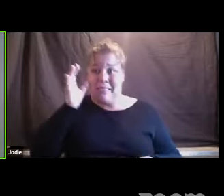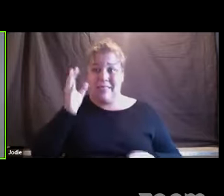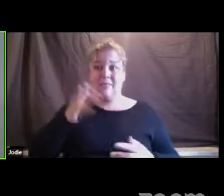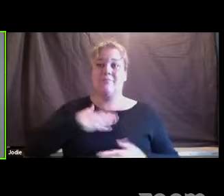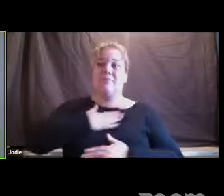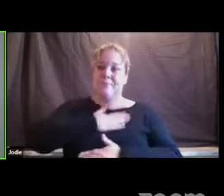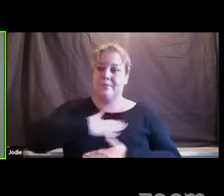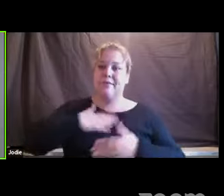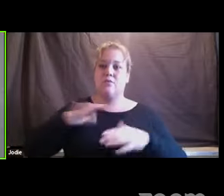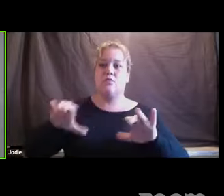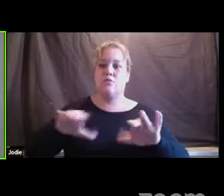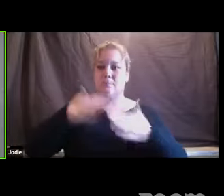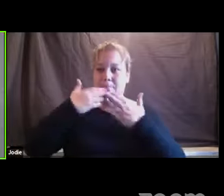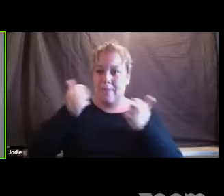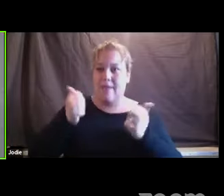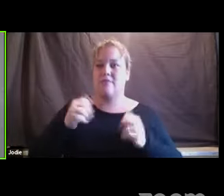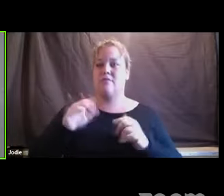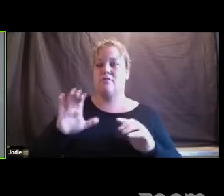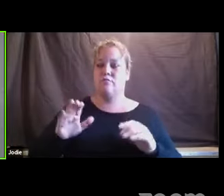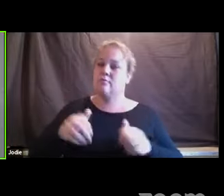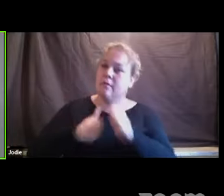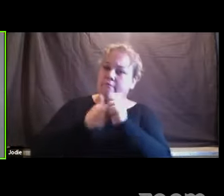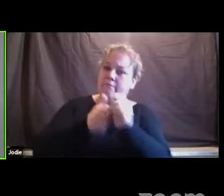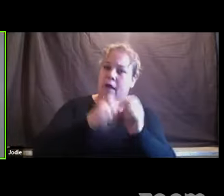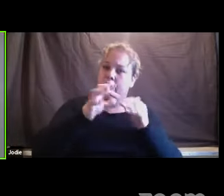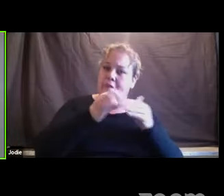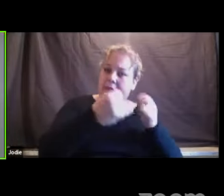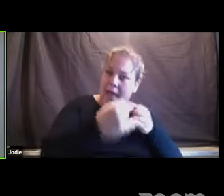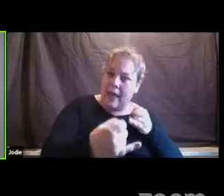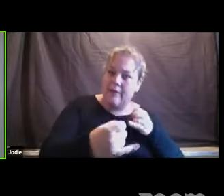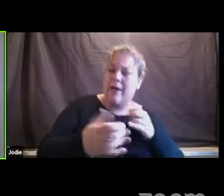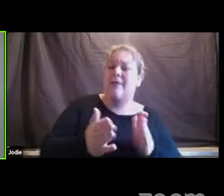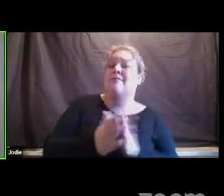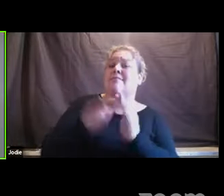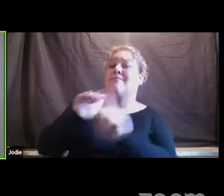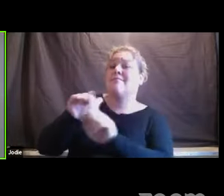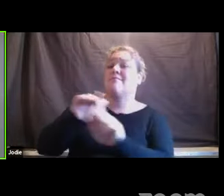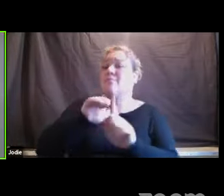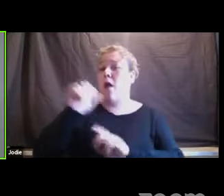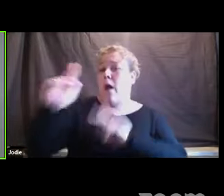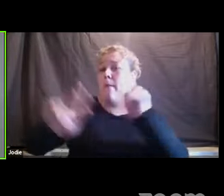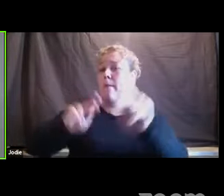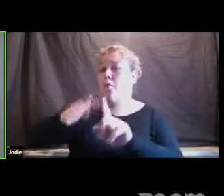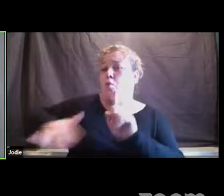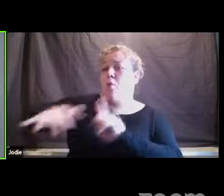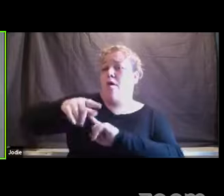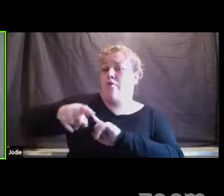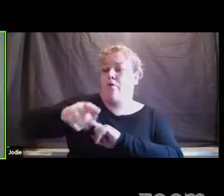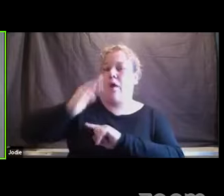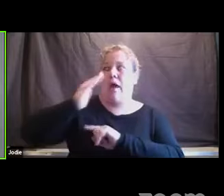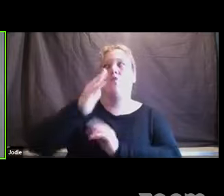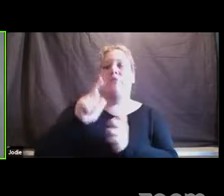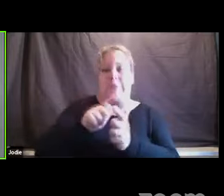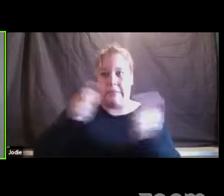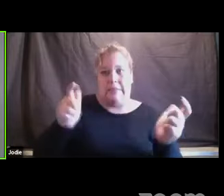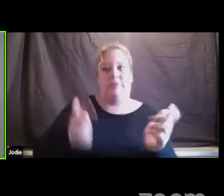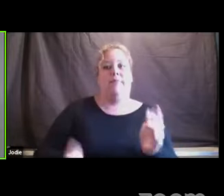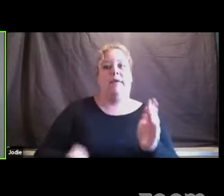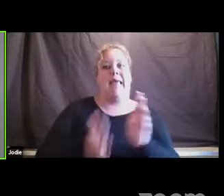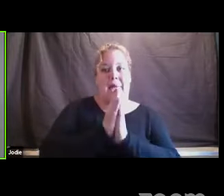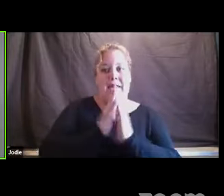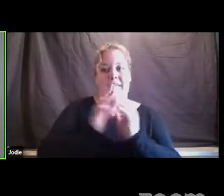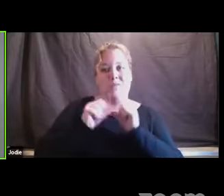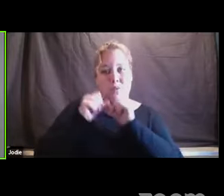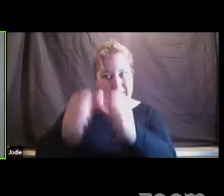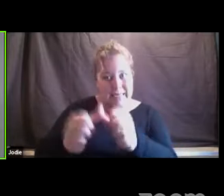your best to follow the guidelines, ask others around you to do the same. I know that it's a big ask to continue to do these things,